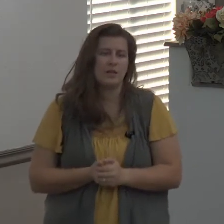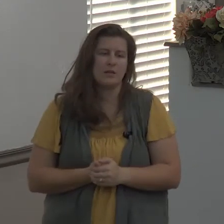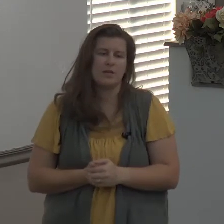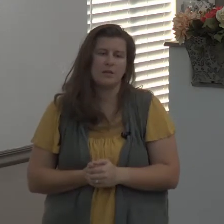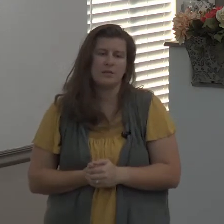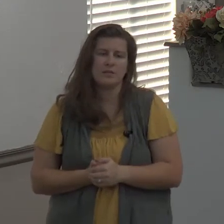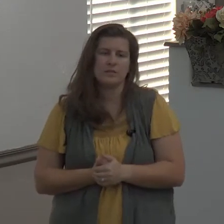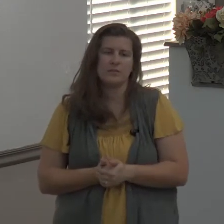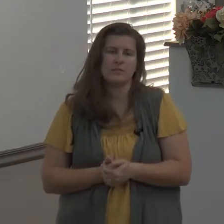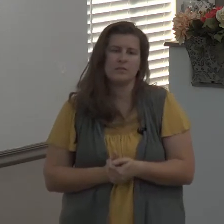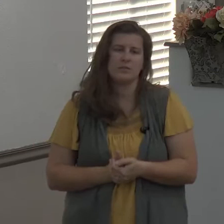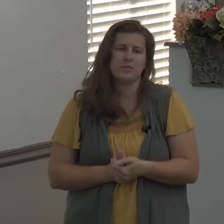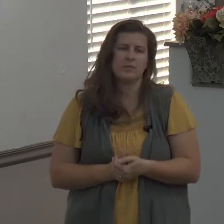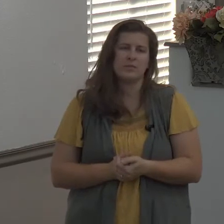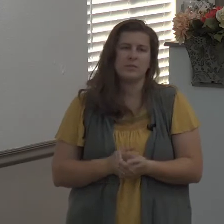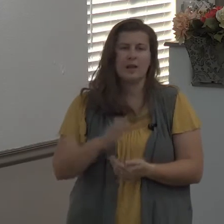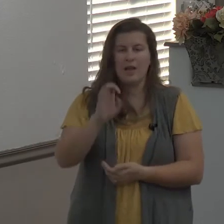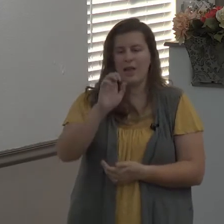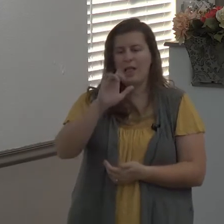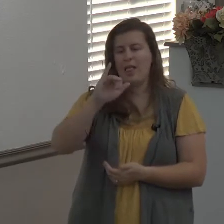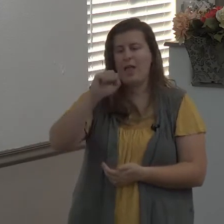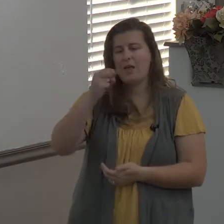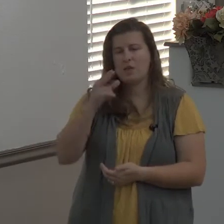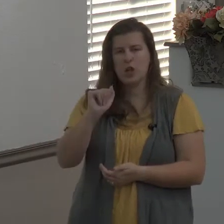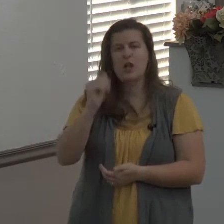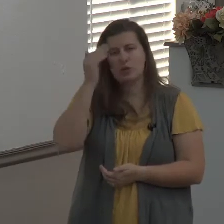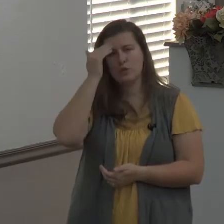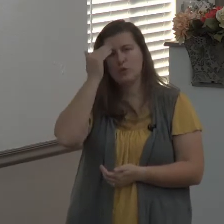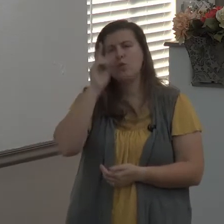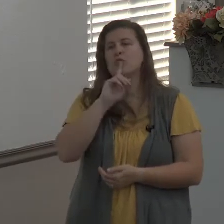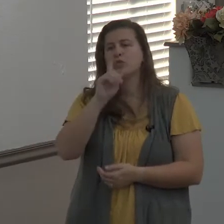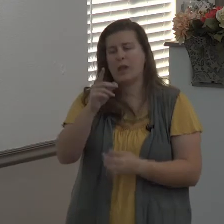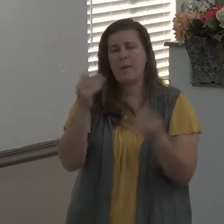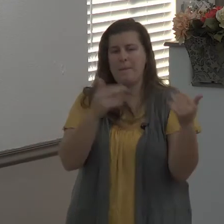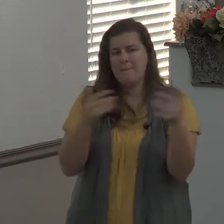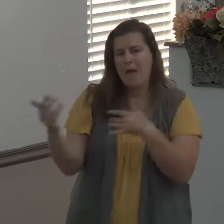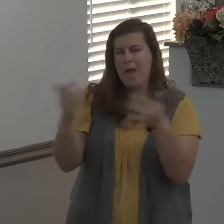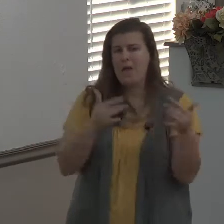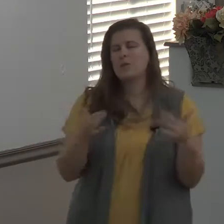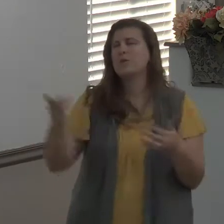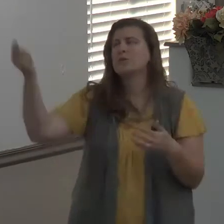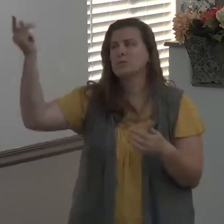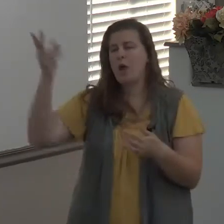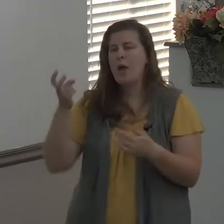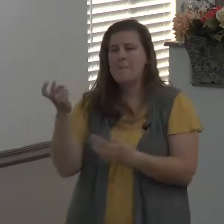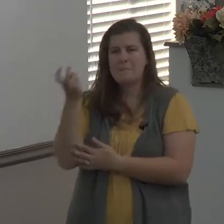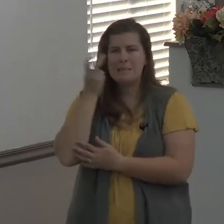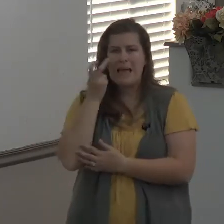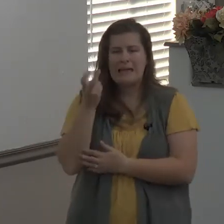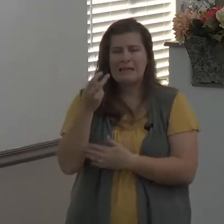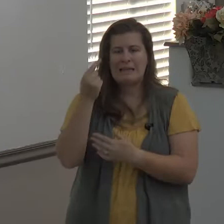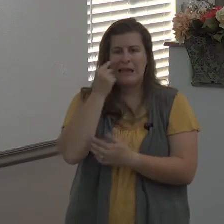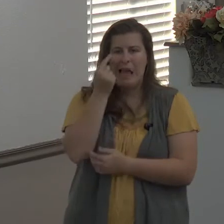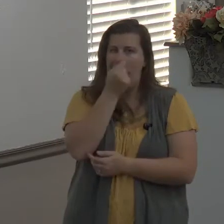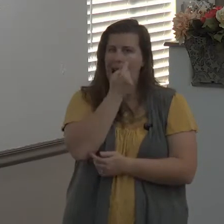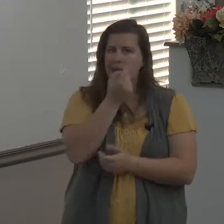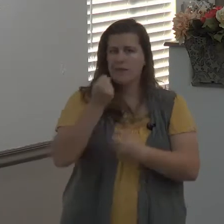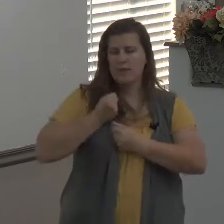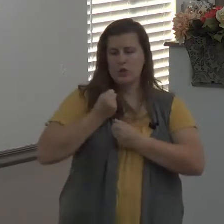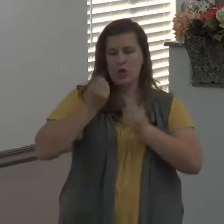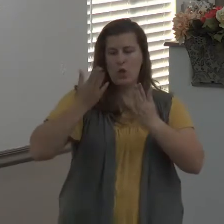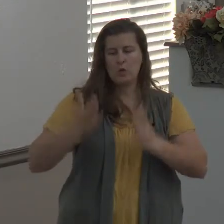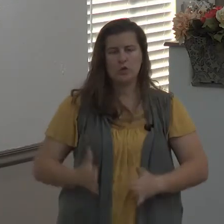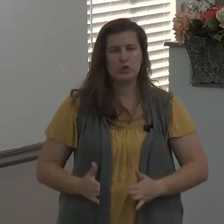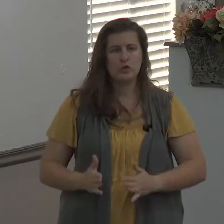the wrong. He was focusing incorrectly. He had him on the wrong issue. Elisha never missed a beat. He knew where the real battle